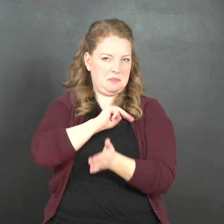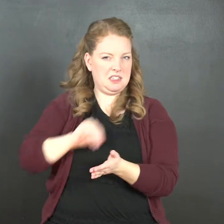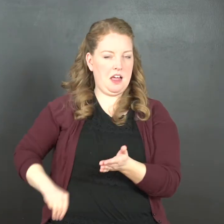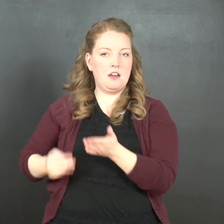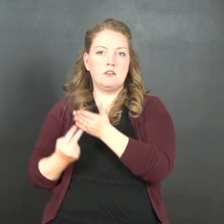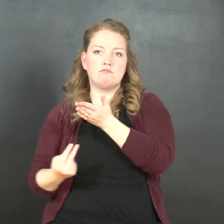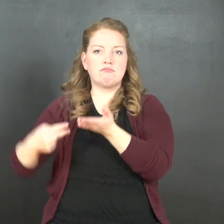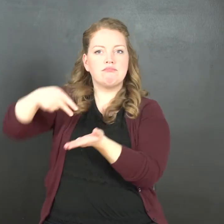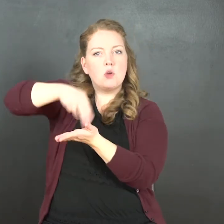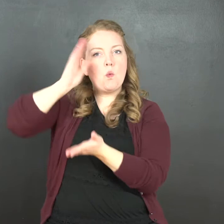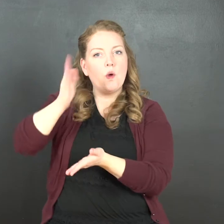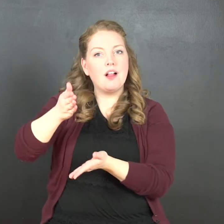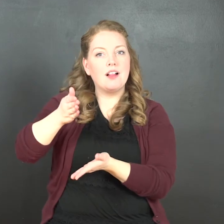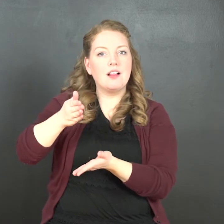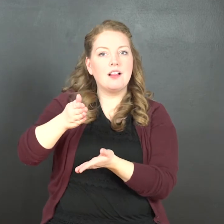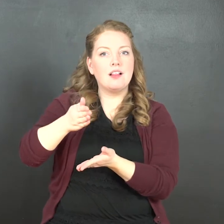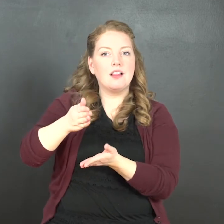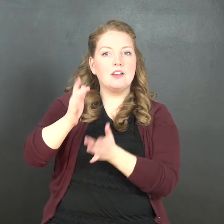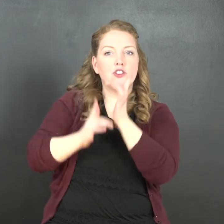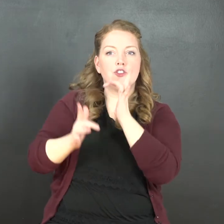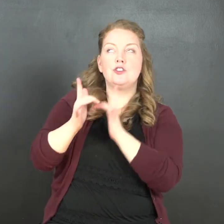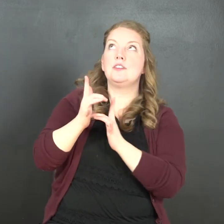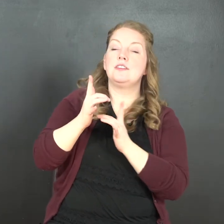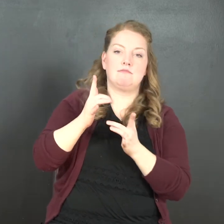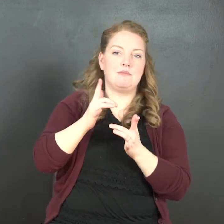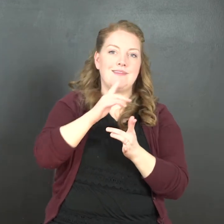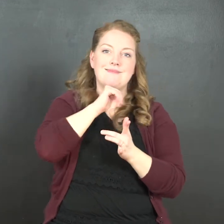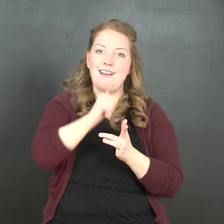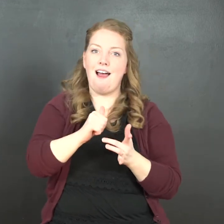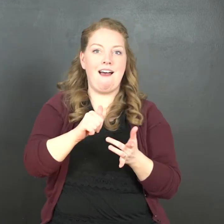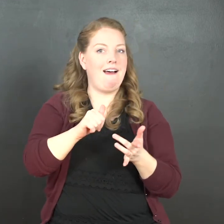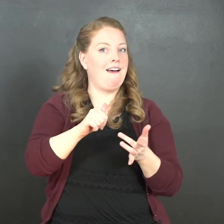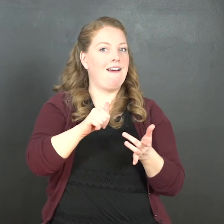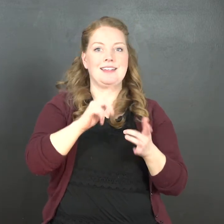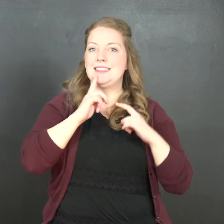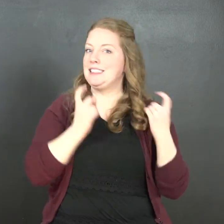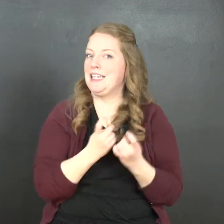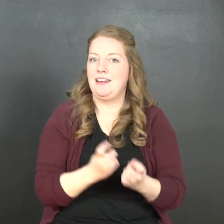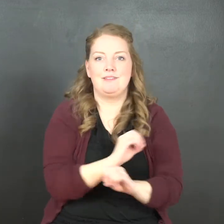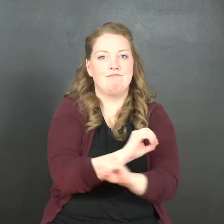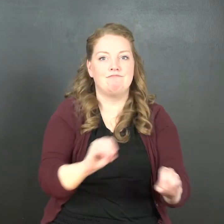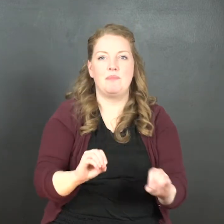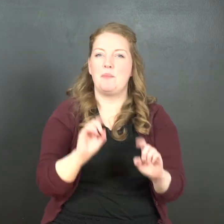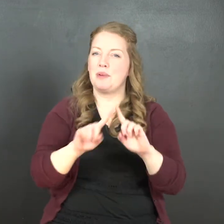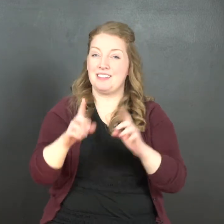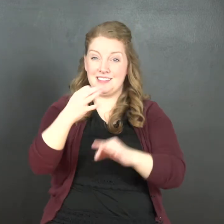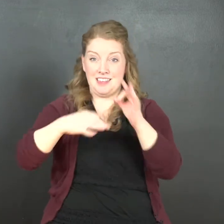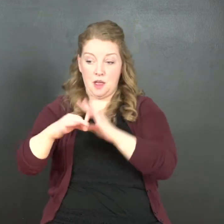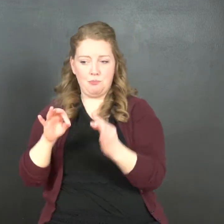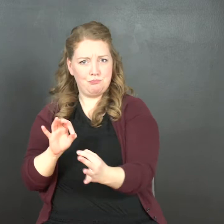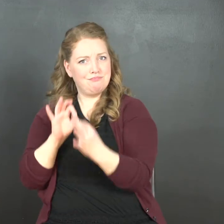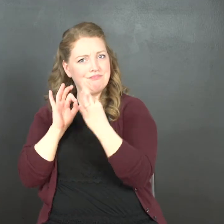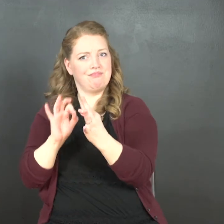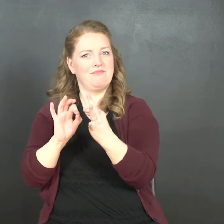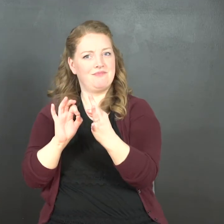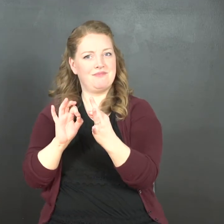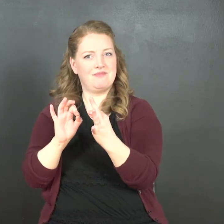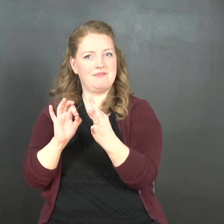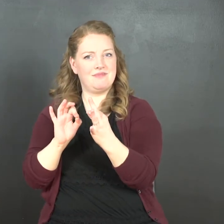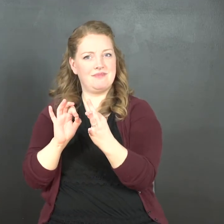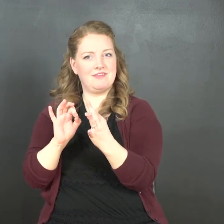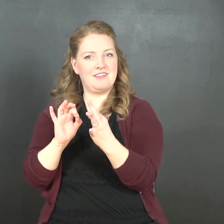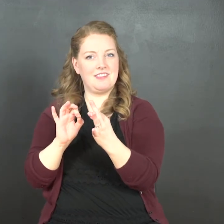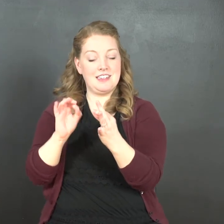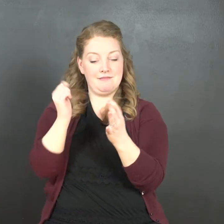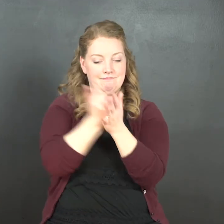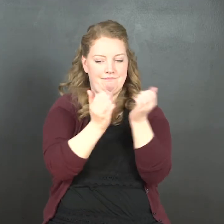literally rose from the tomb, that he came out of that tomb on the third day. All of the New Testament literally builds upon that. But even